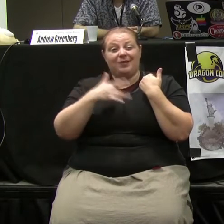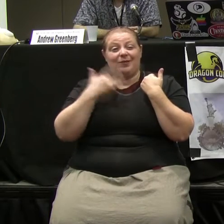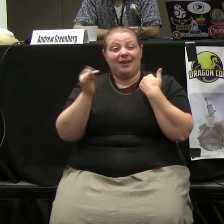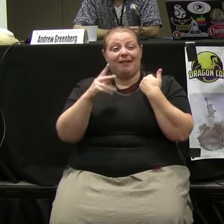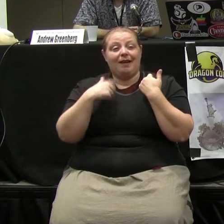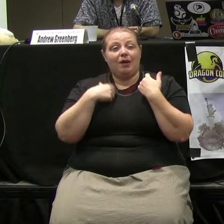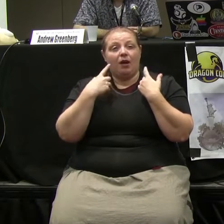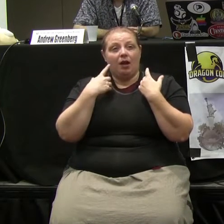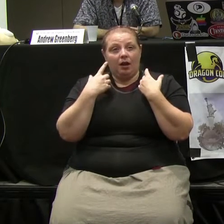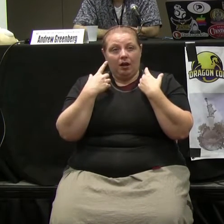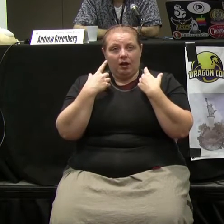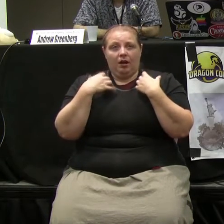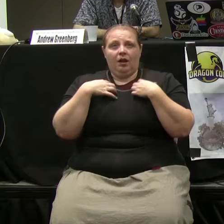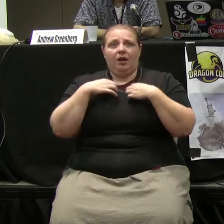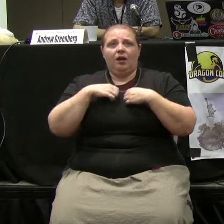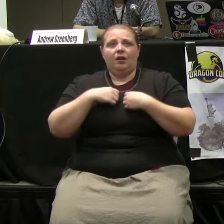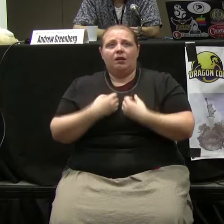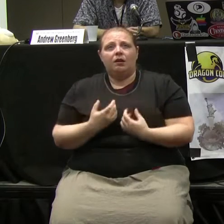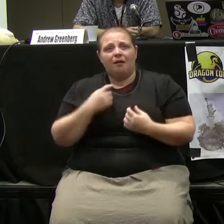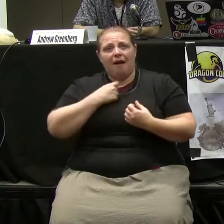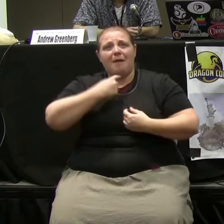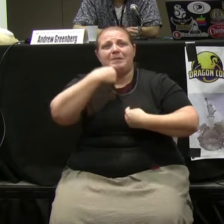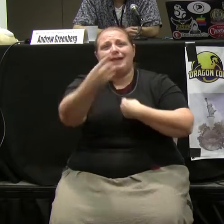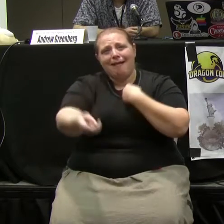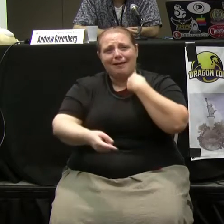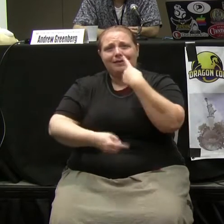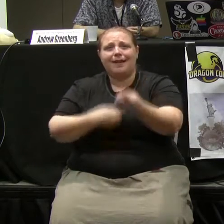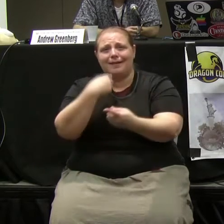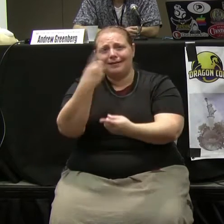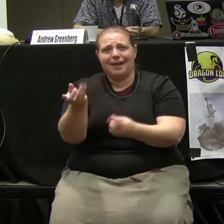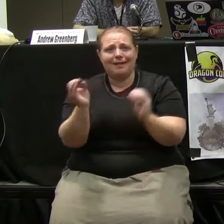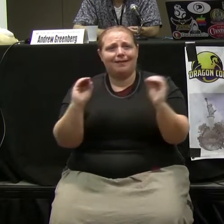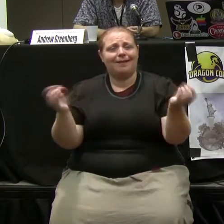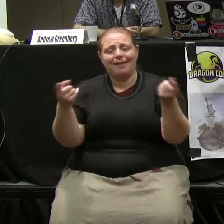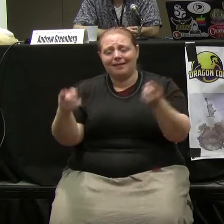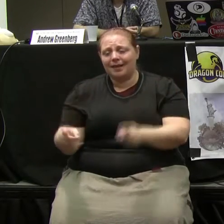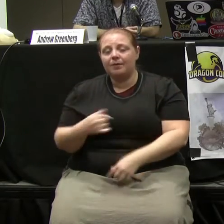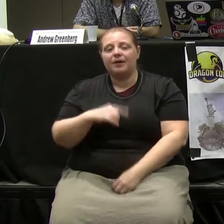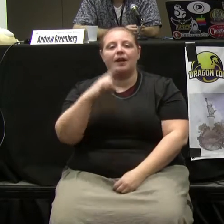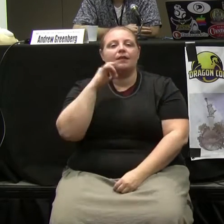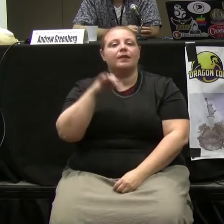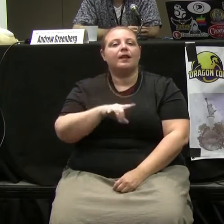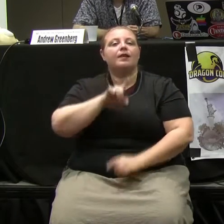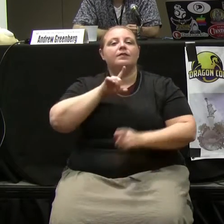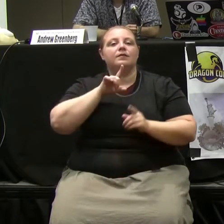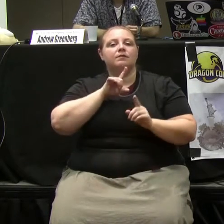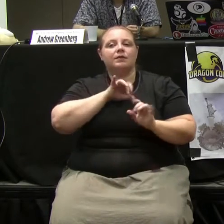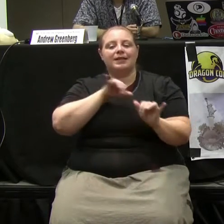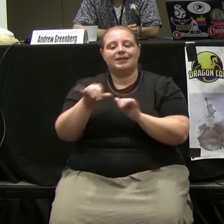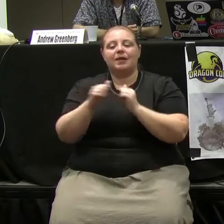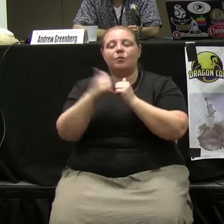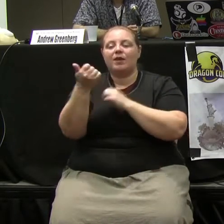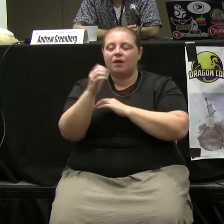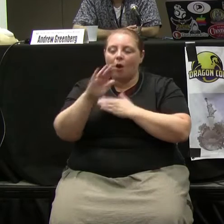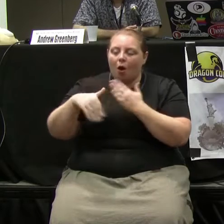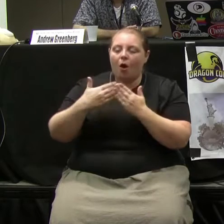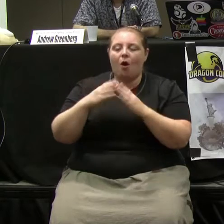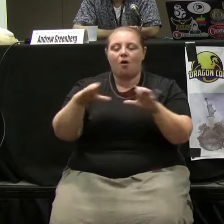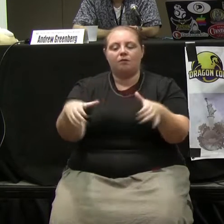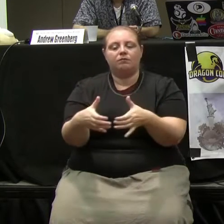room and nothing is happening. And I think this is true pretty much of every activist group at some point or